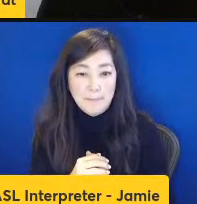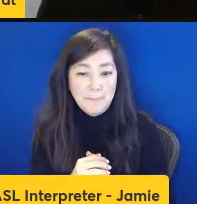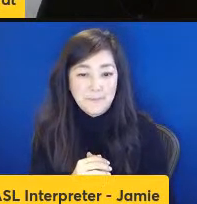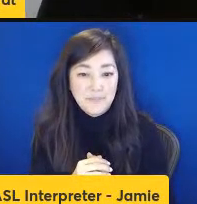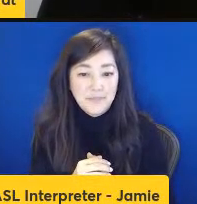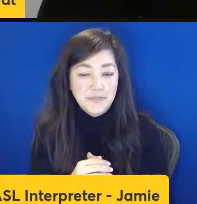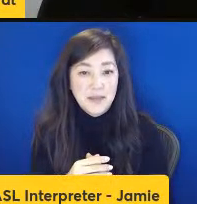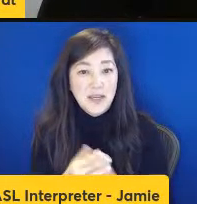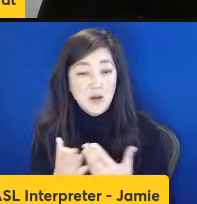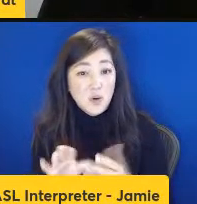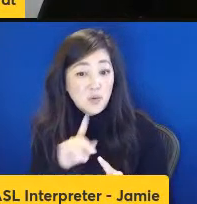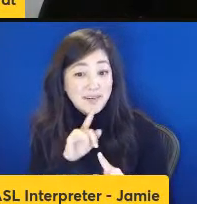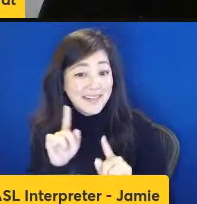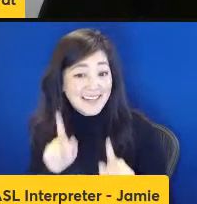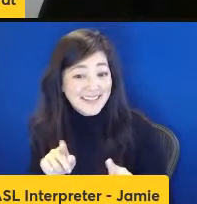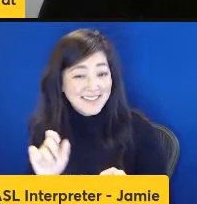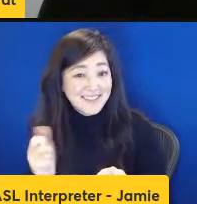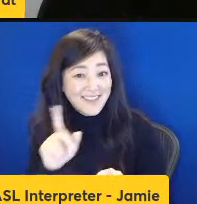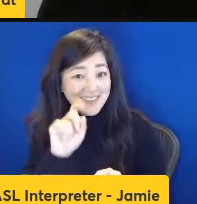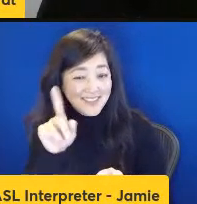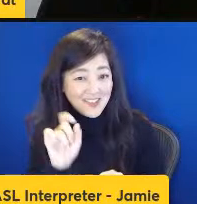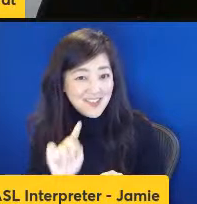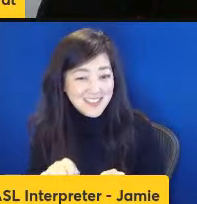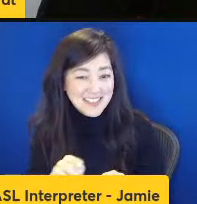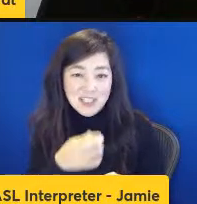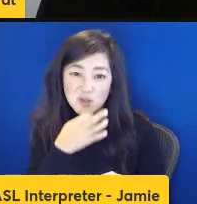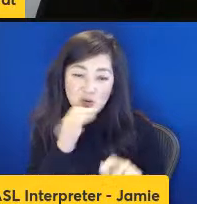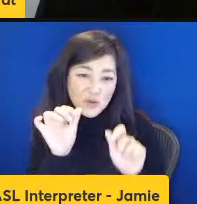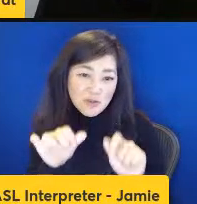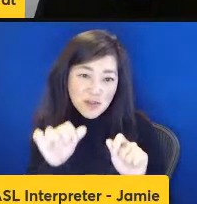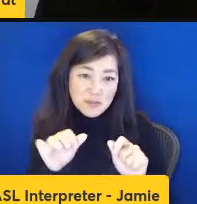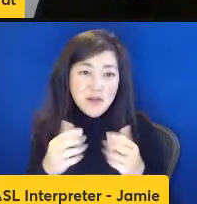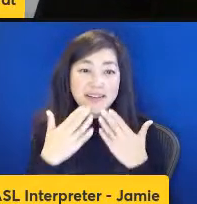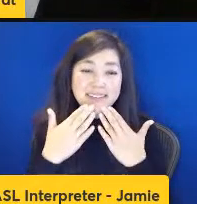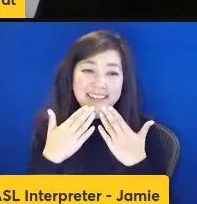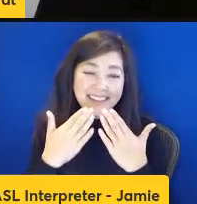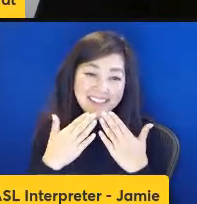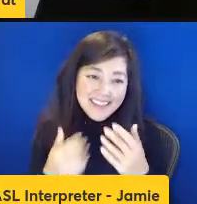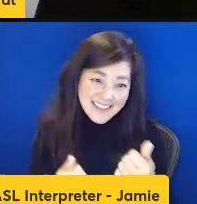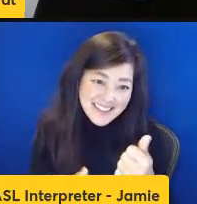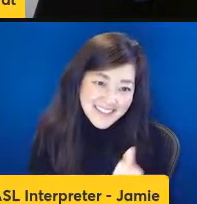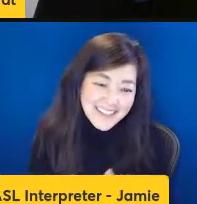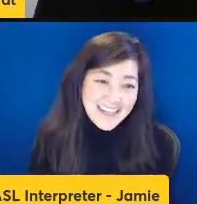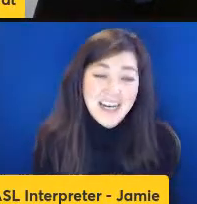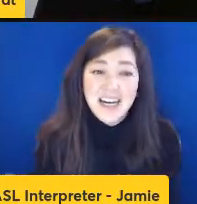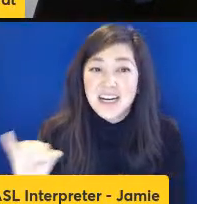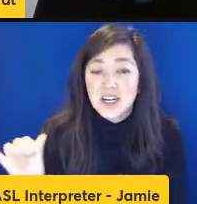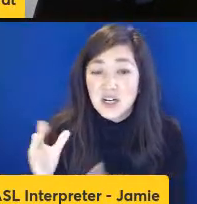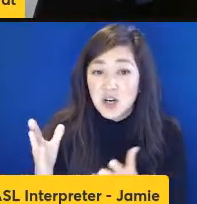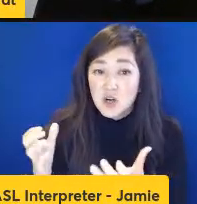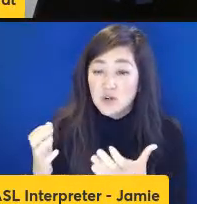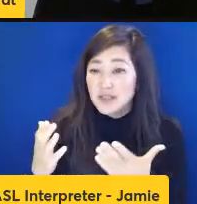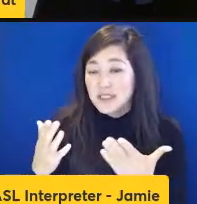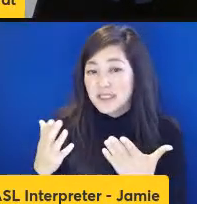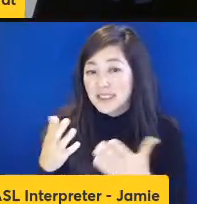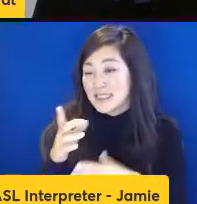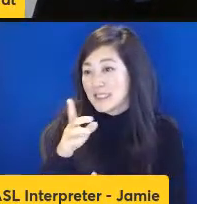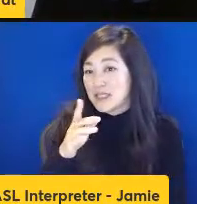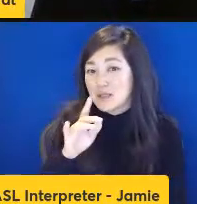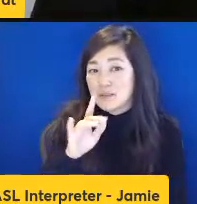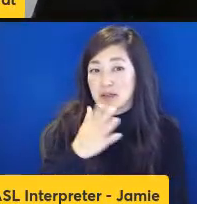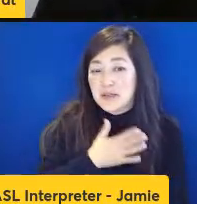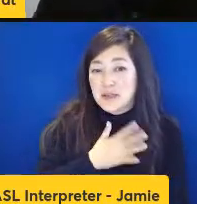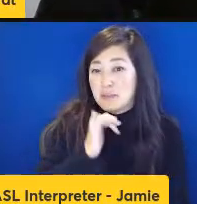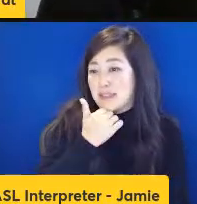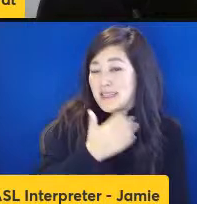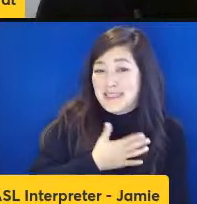the answers to the questions as soon as we can. Thank you all for your patience. I'm sure the mistake is mine,